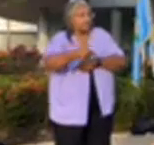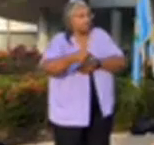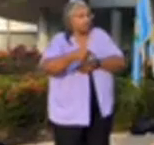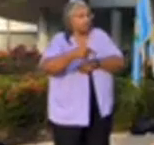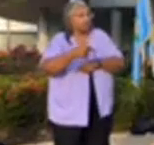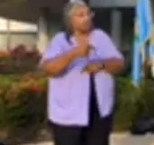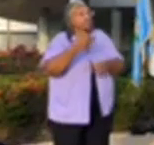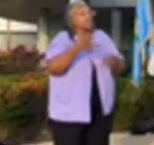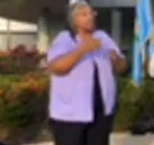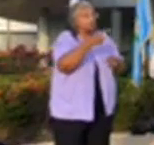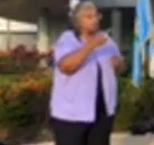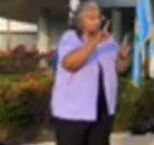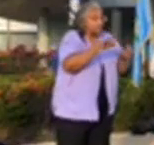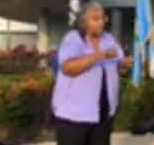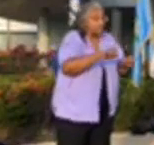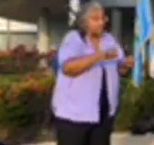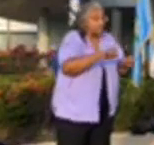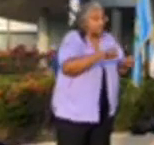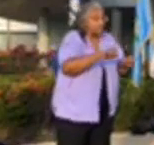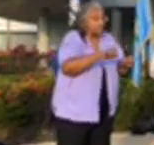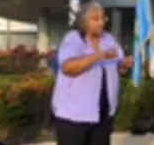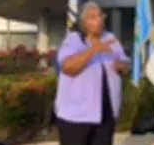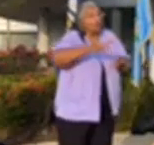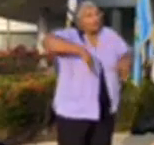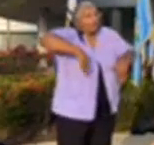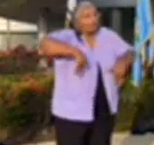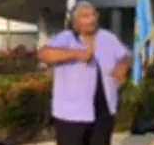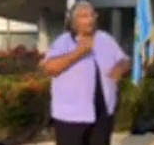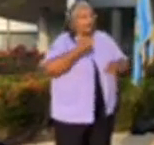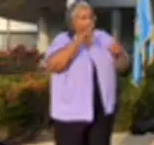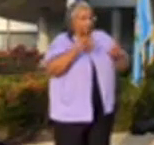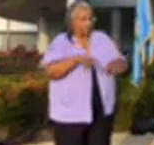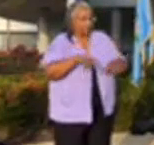you tested positive or whether you didn't even have a test.